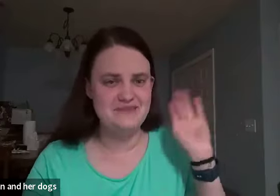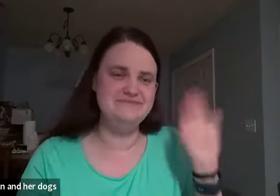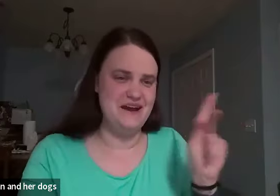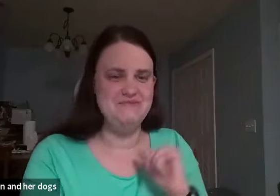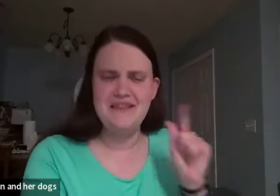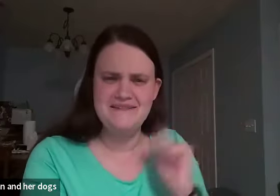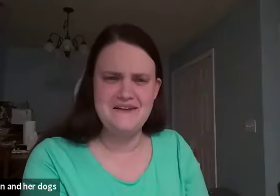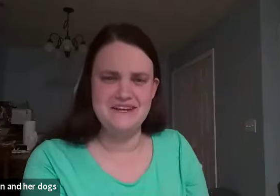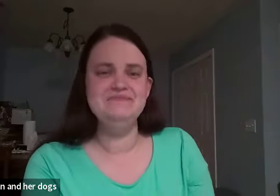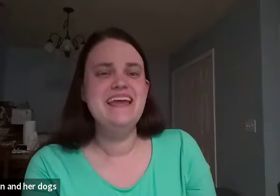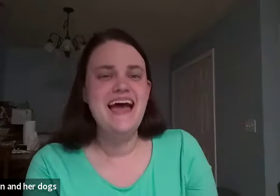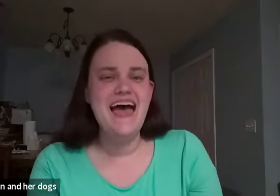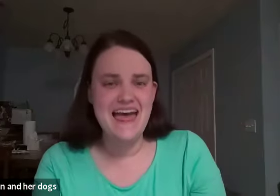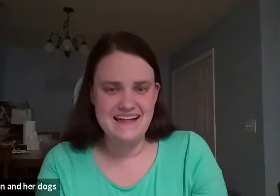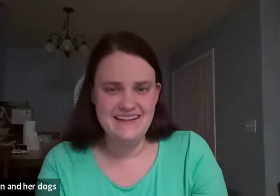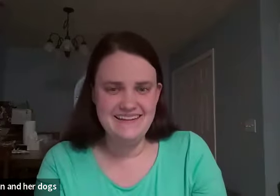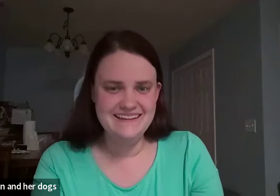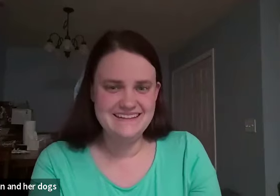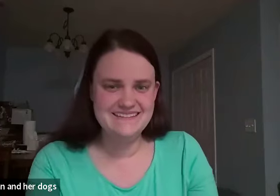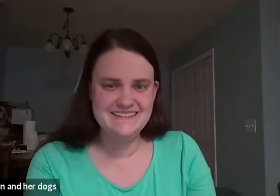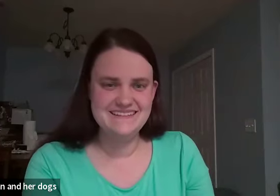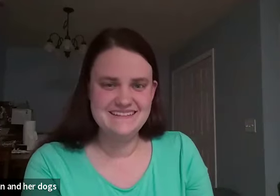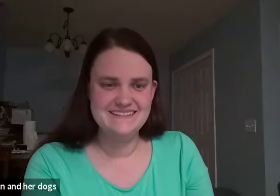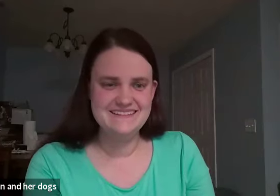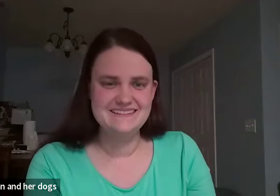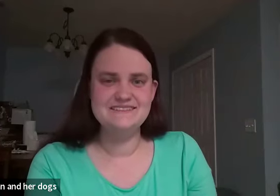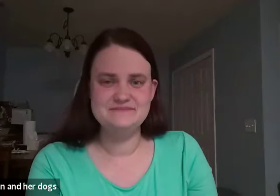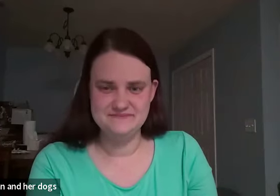up. So, but I love it. L.